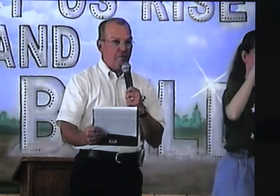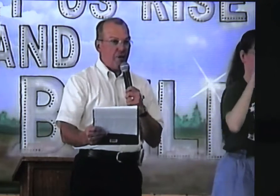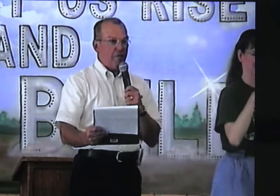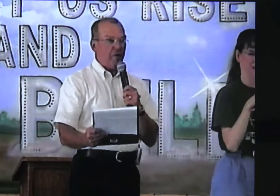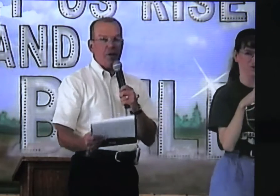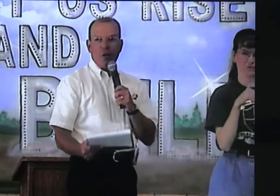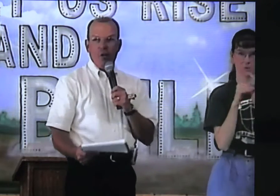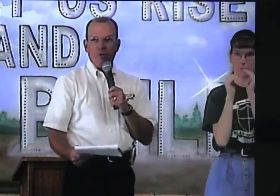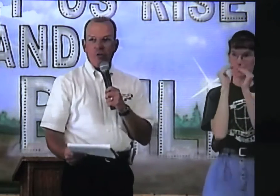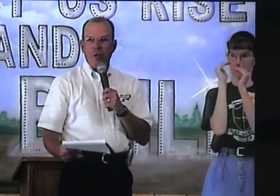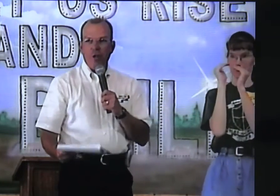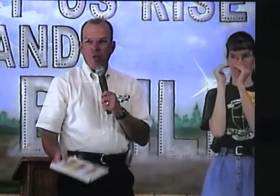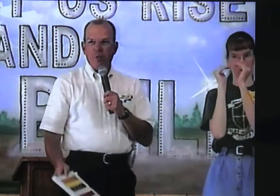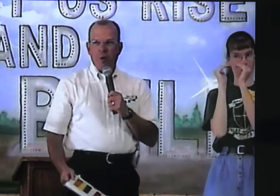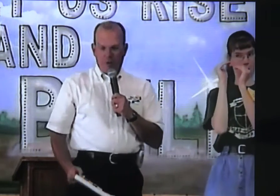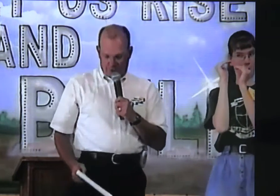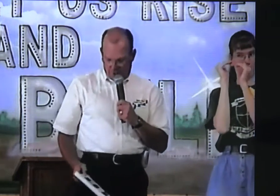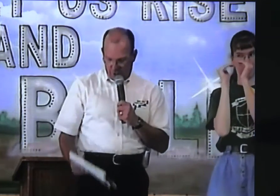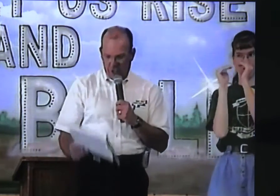Very, very close.